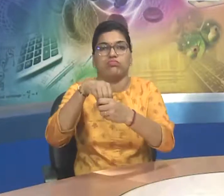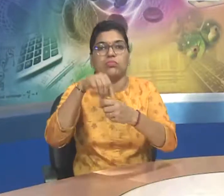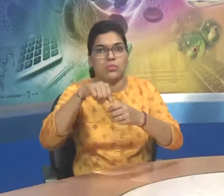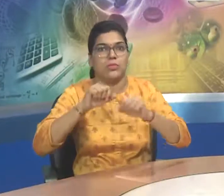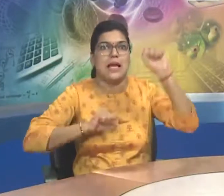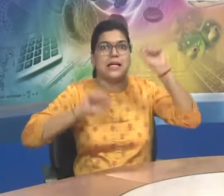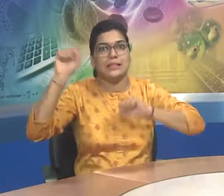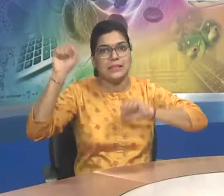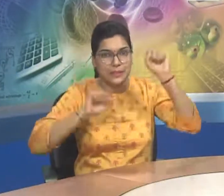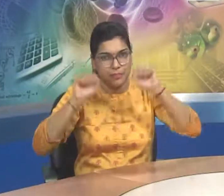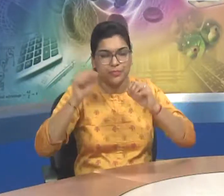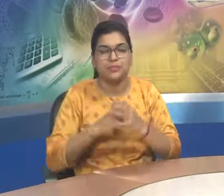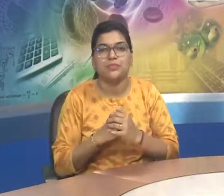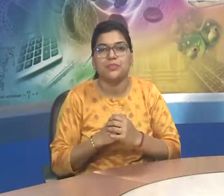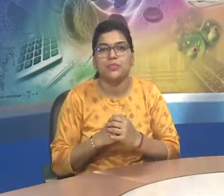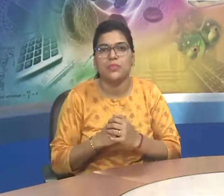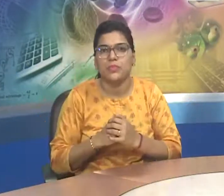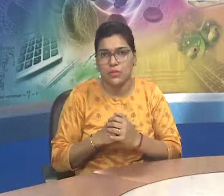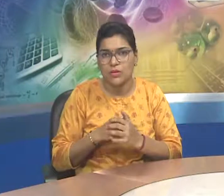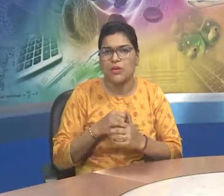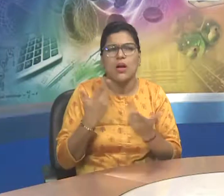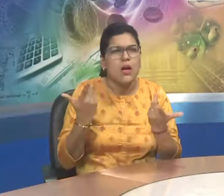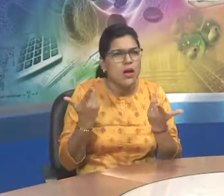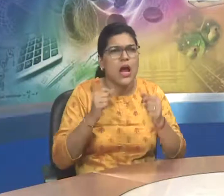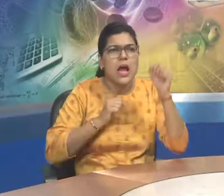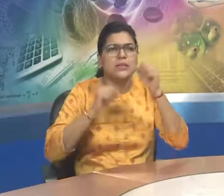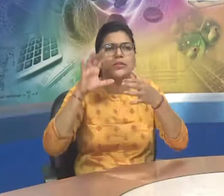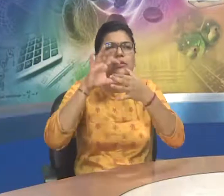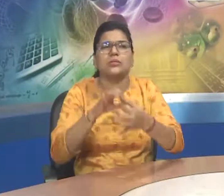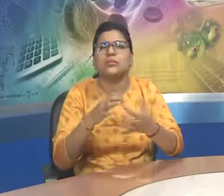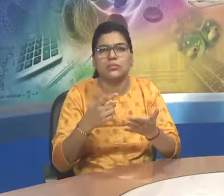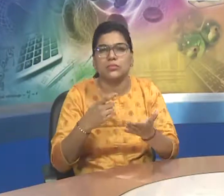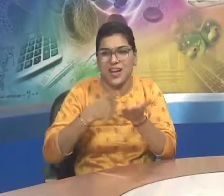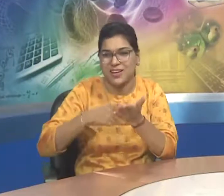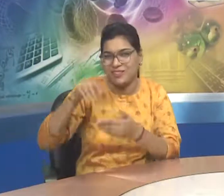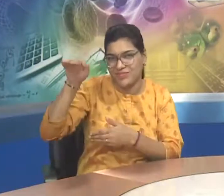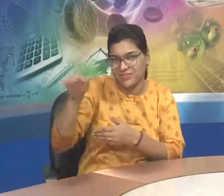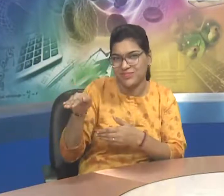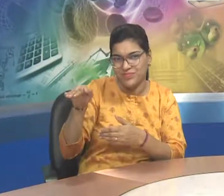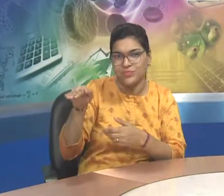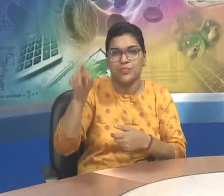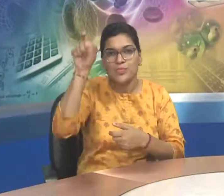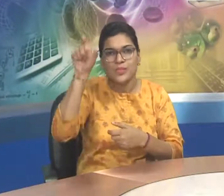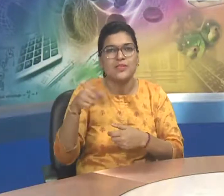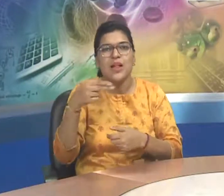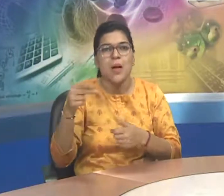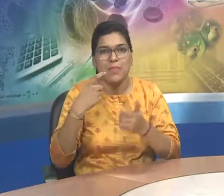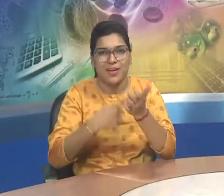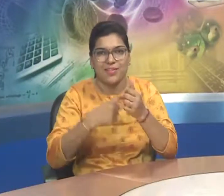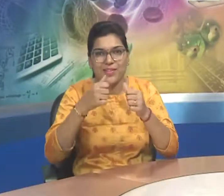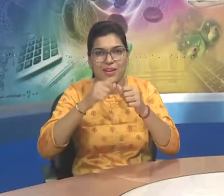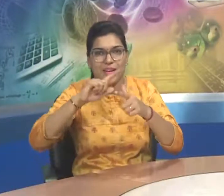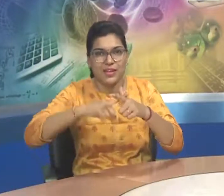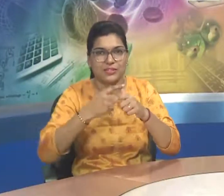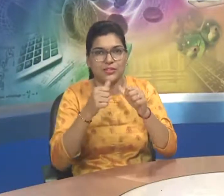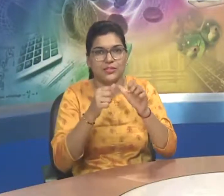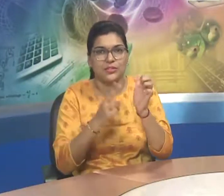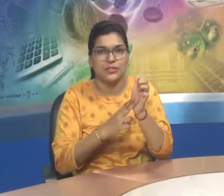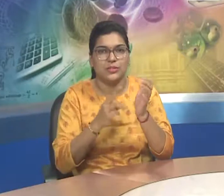Now the difficult words and explanation has been finished. Let's begin with exercise of